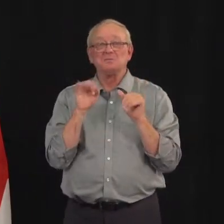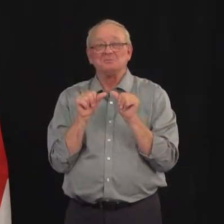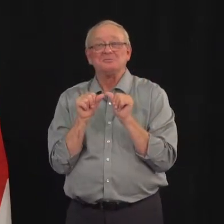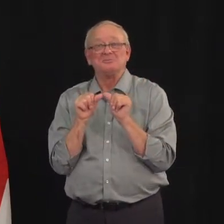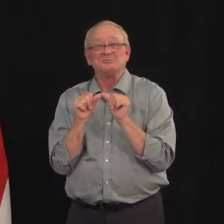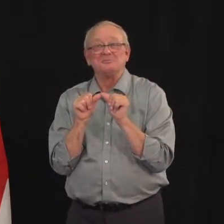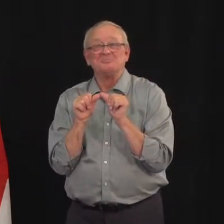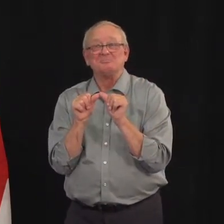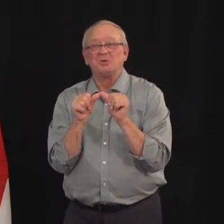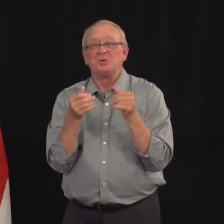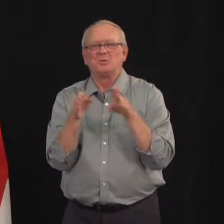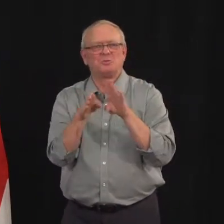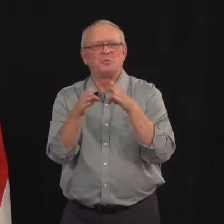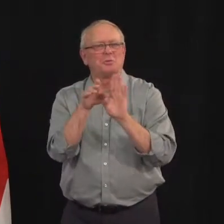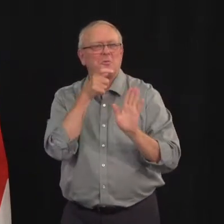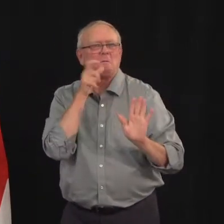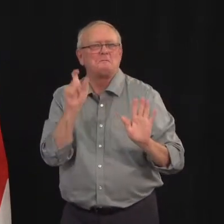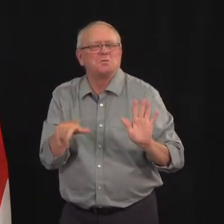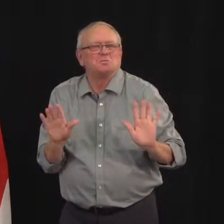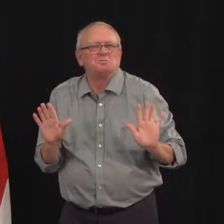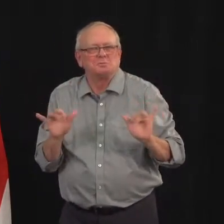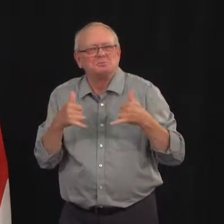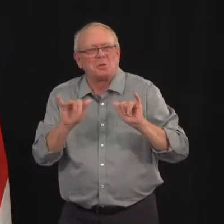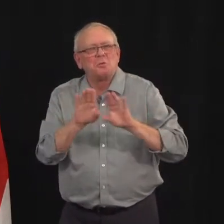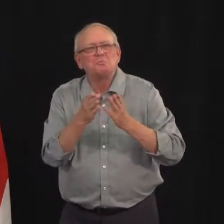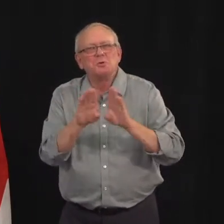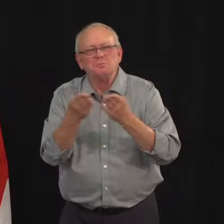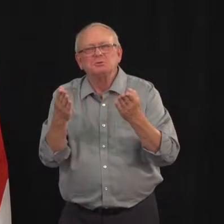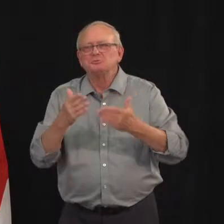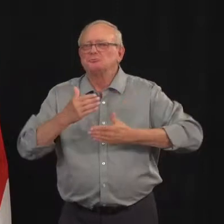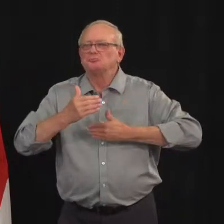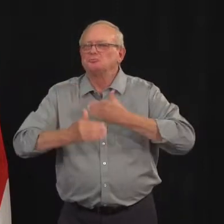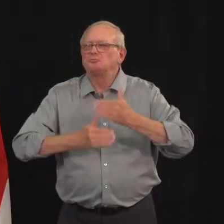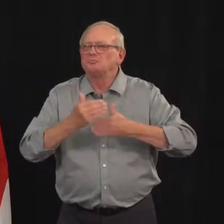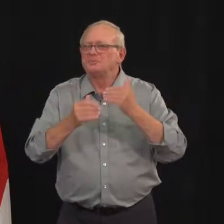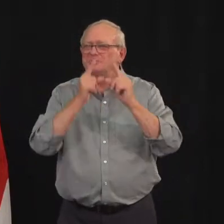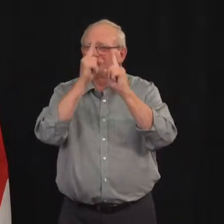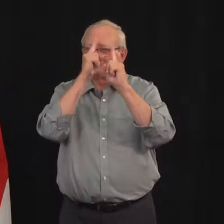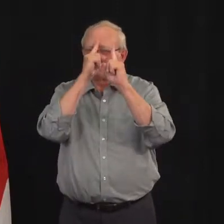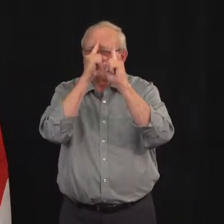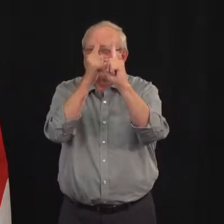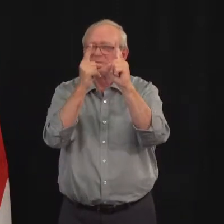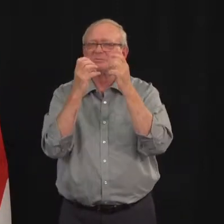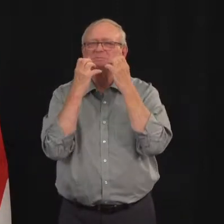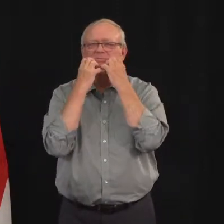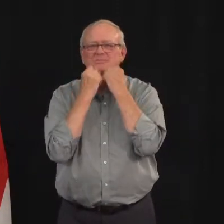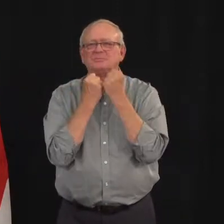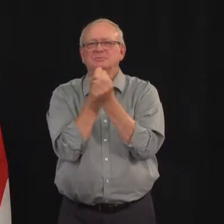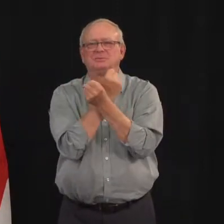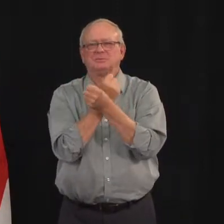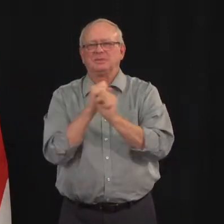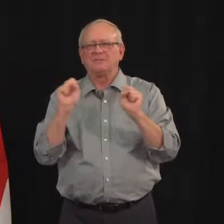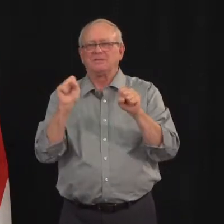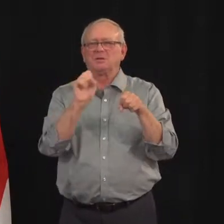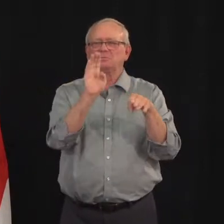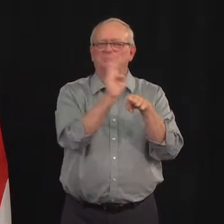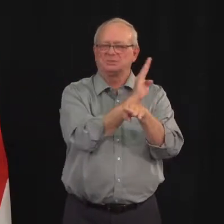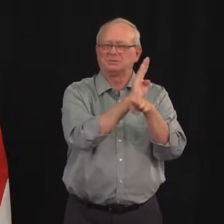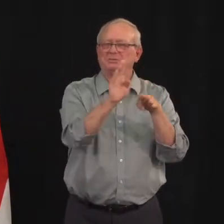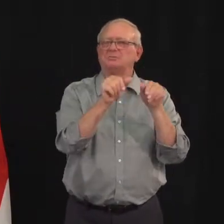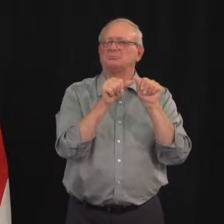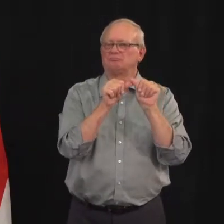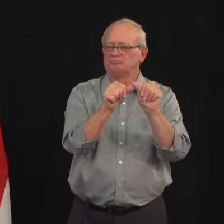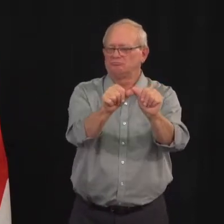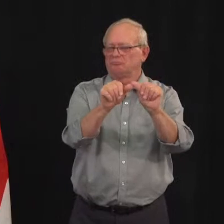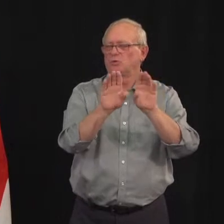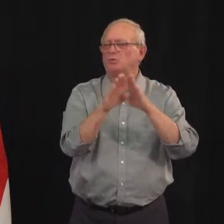again, implementing all of those measures while at the same time keeping those businesses open and operating. Operator,